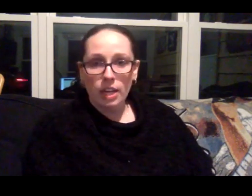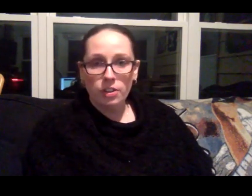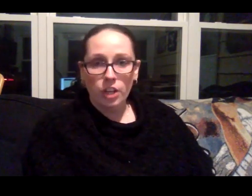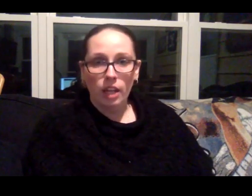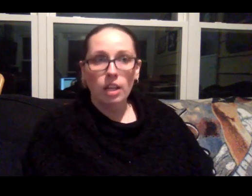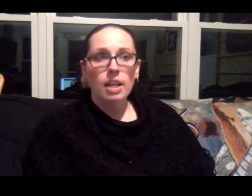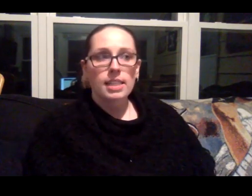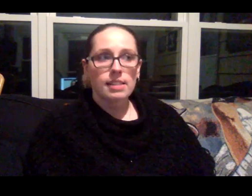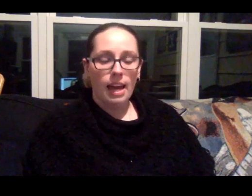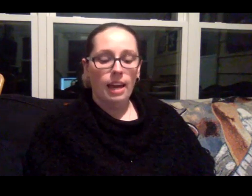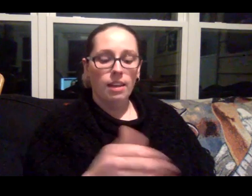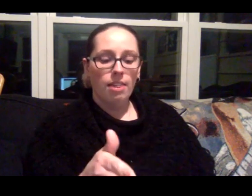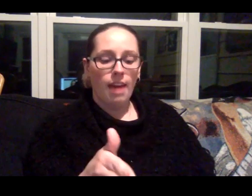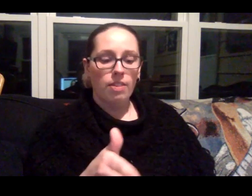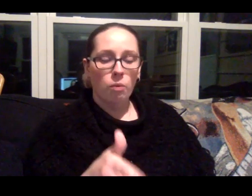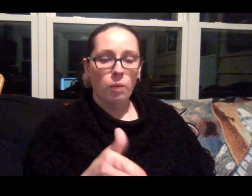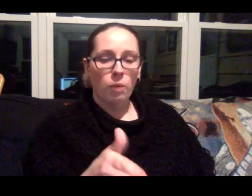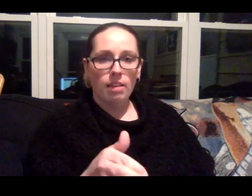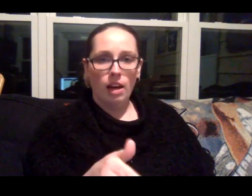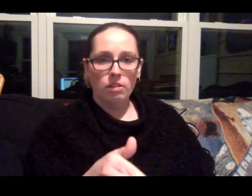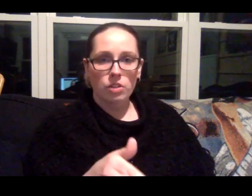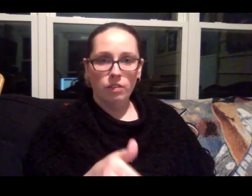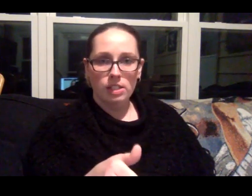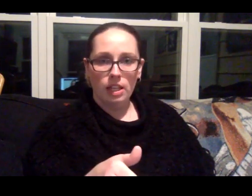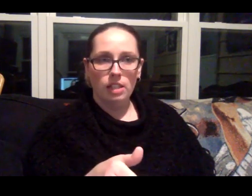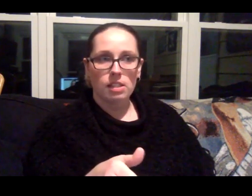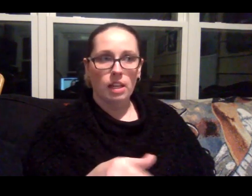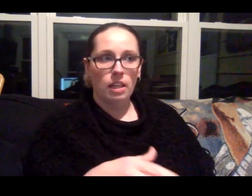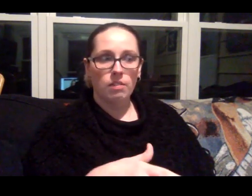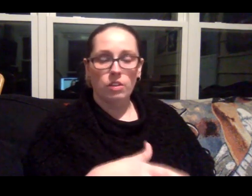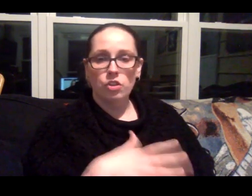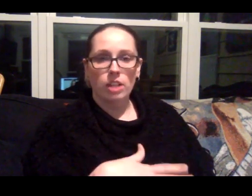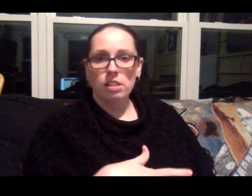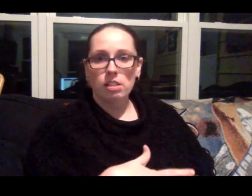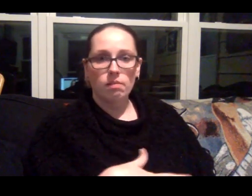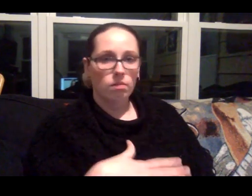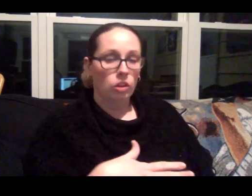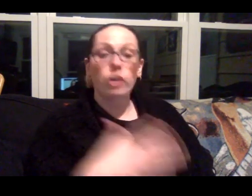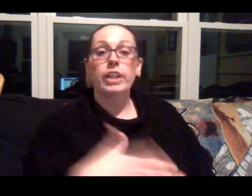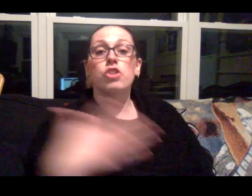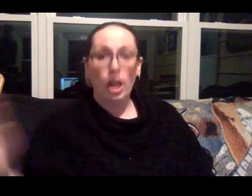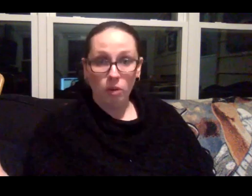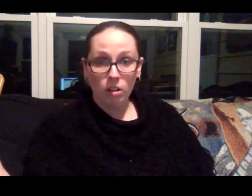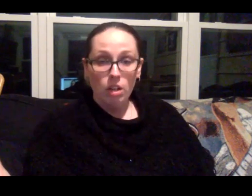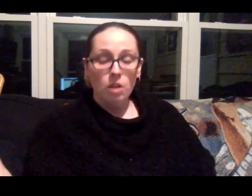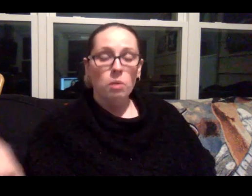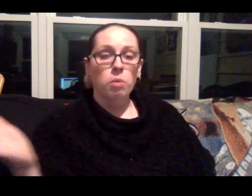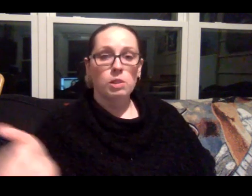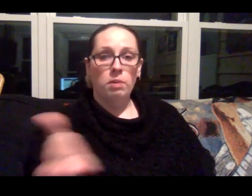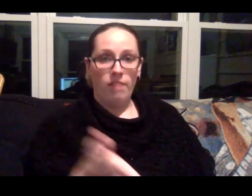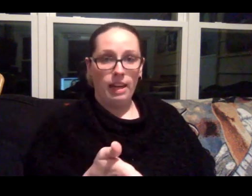of Education said that the way that services and even just learning in general